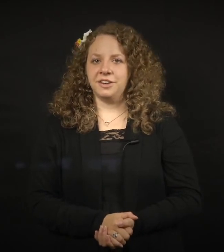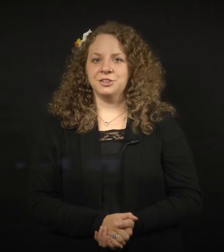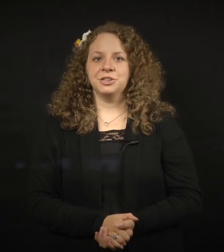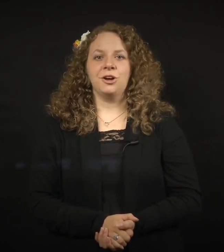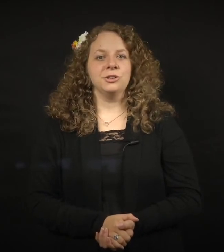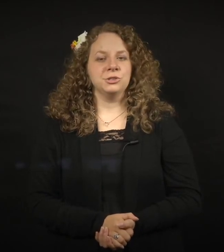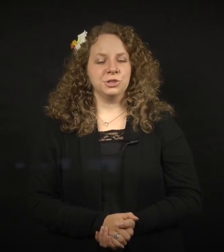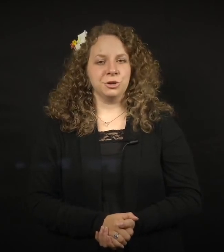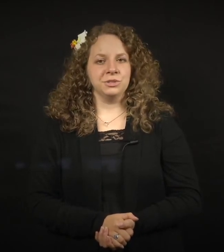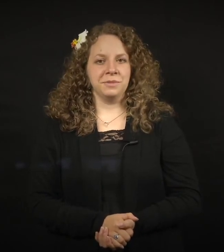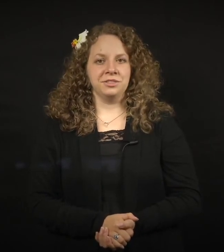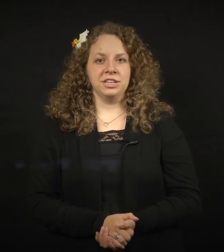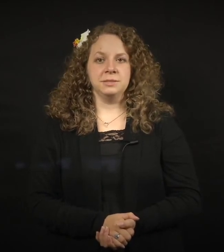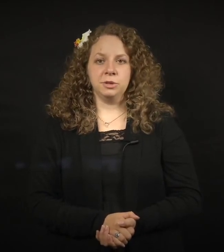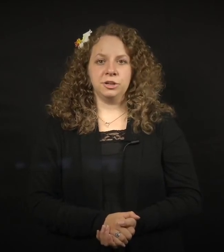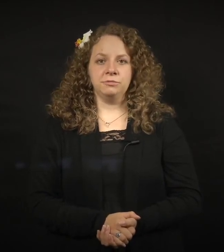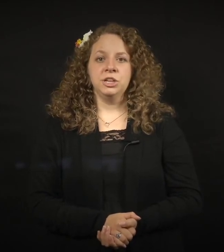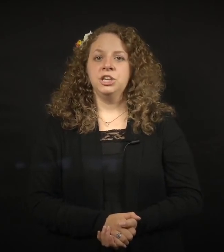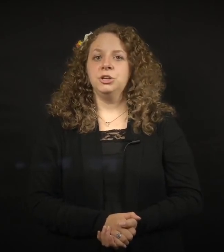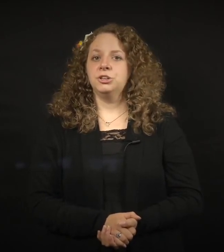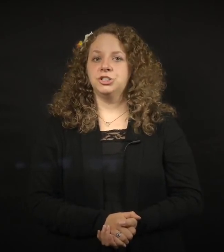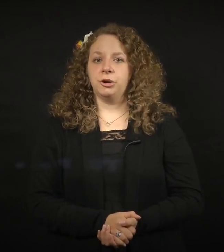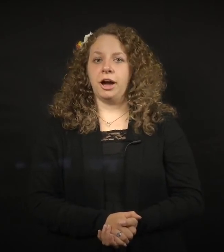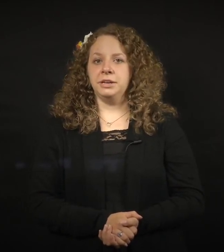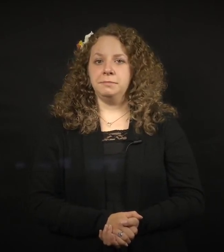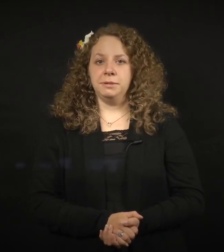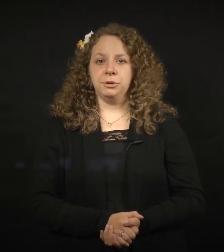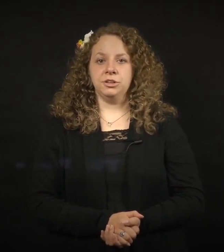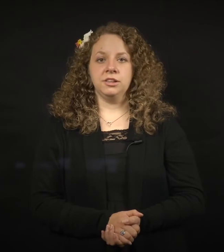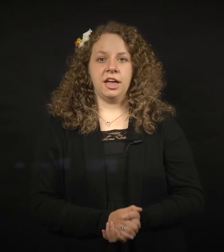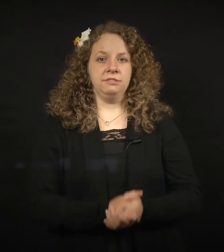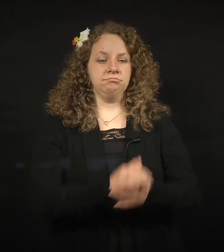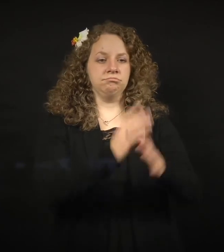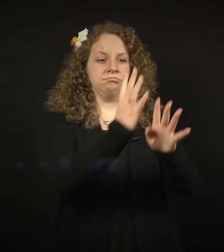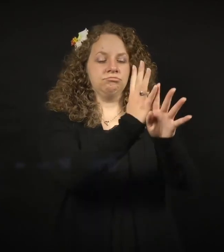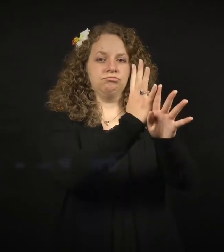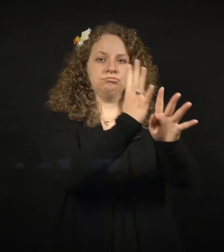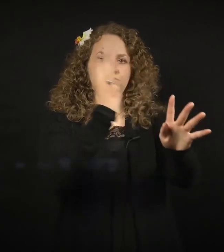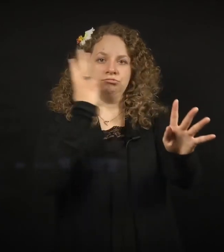Classifiers can also show something that is plural. You could show how many people are in a line,